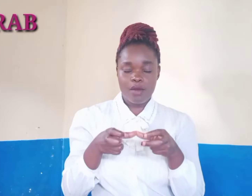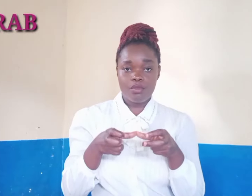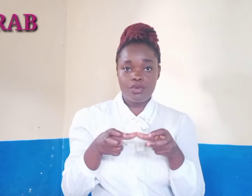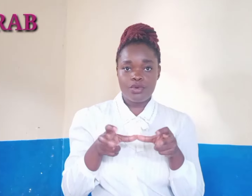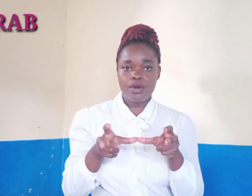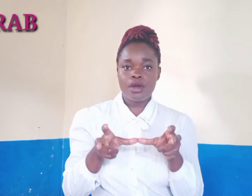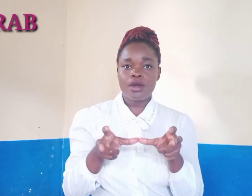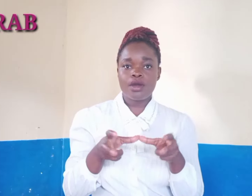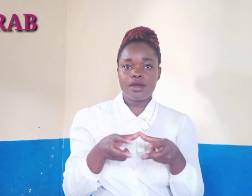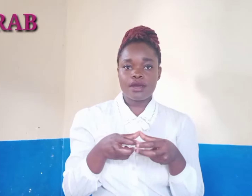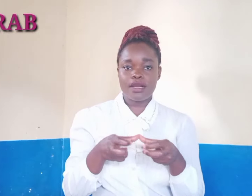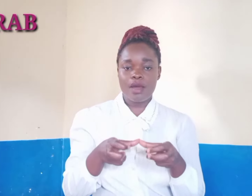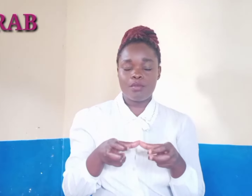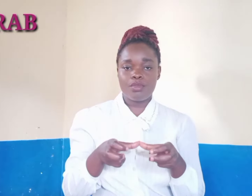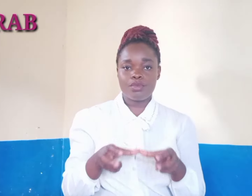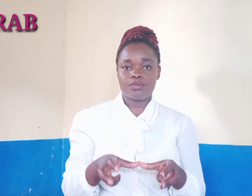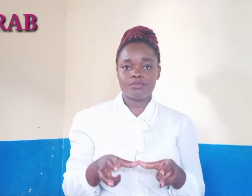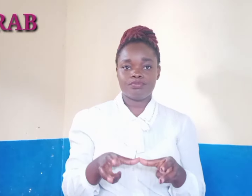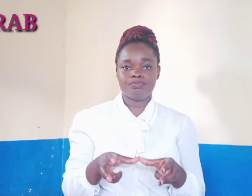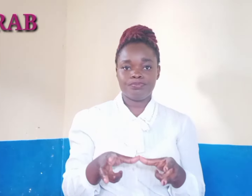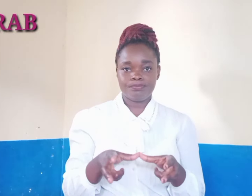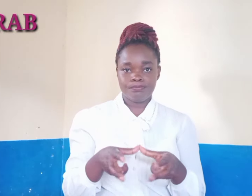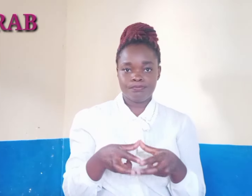Crab. Crab.